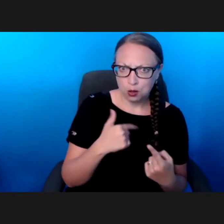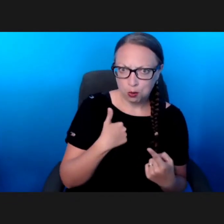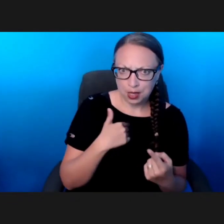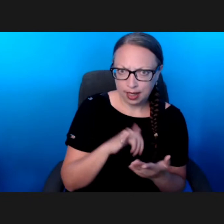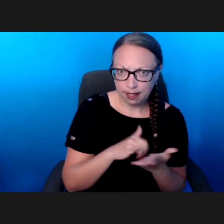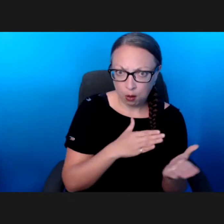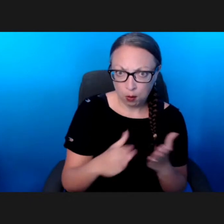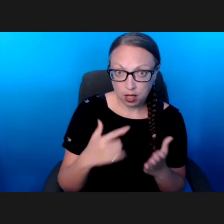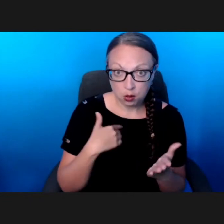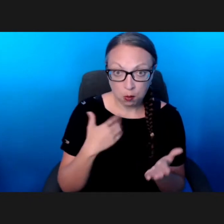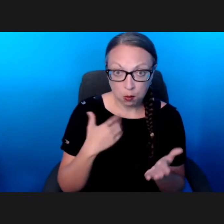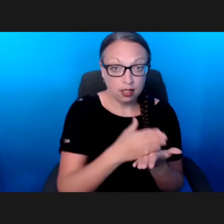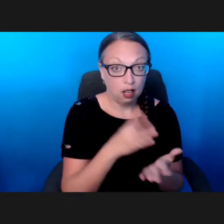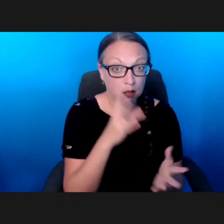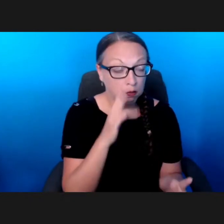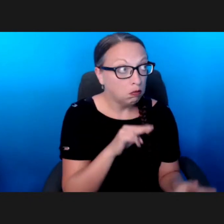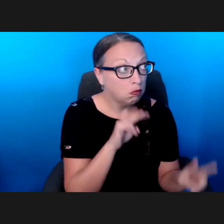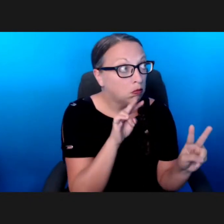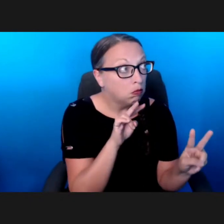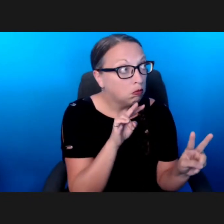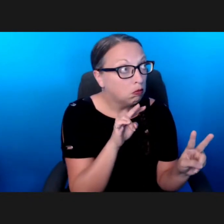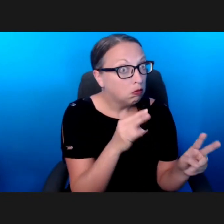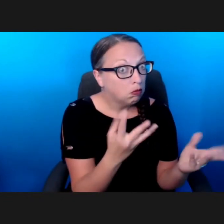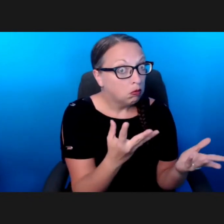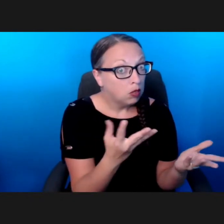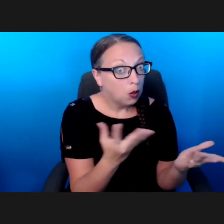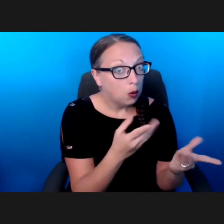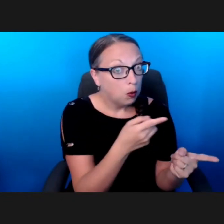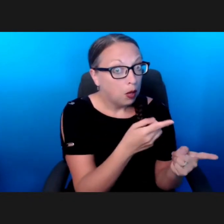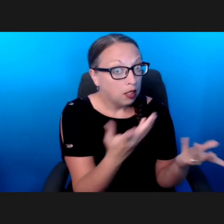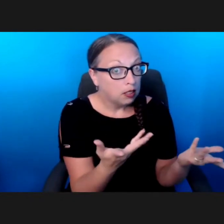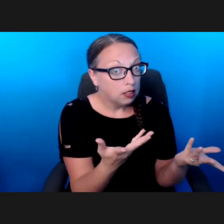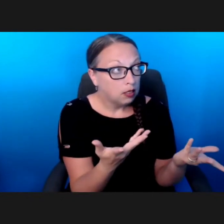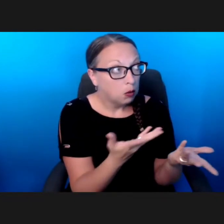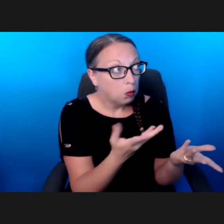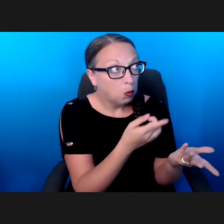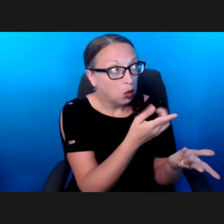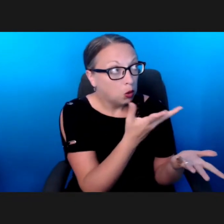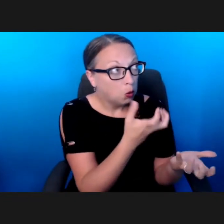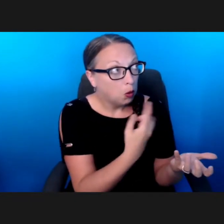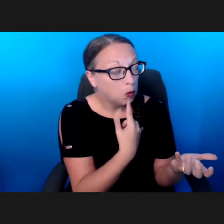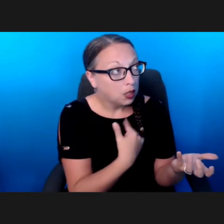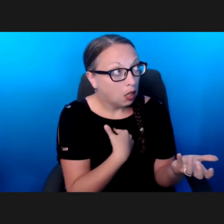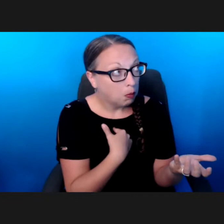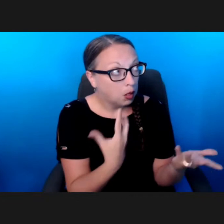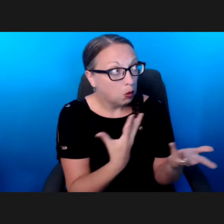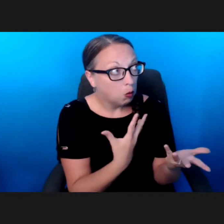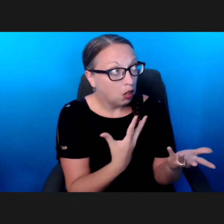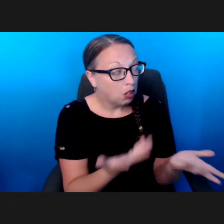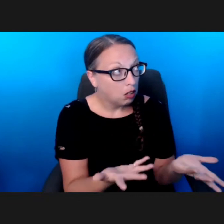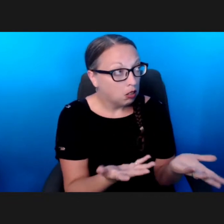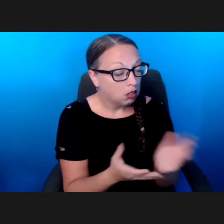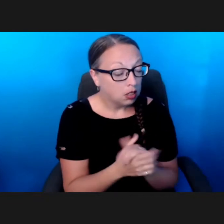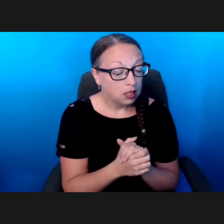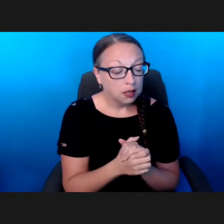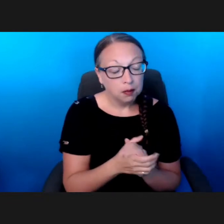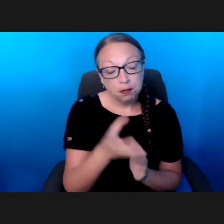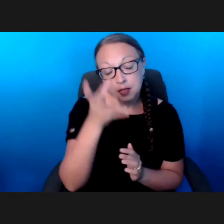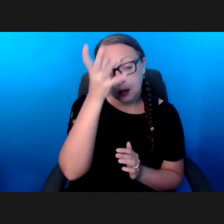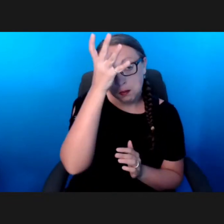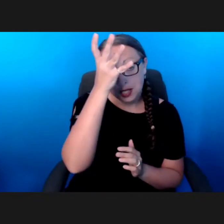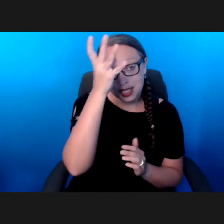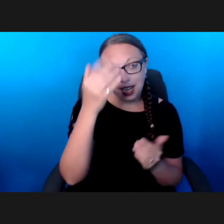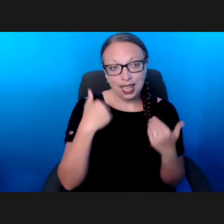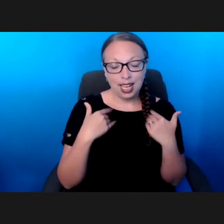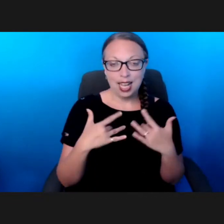stopped with eager anticipation, wondering what matter of consequence was waiting to present itself. My dad wore a